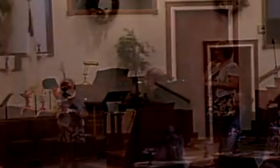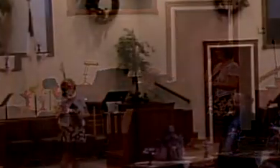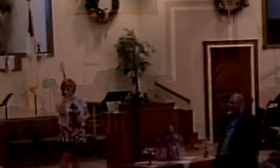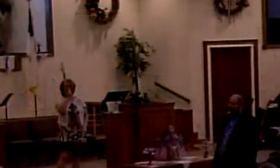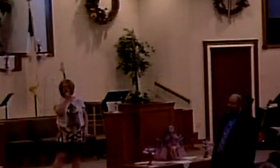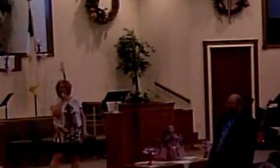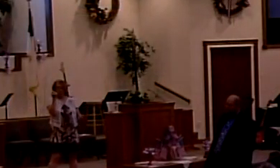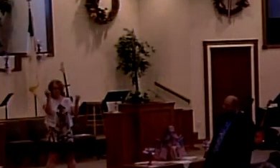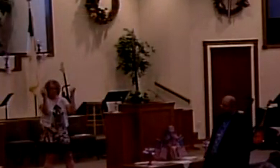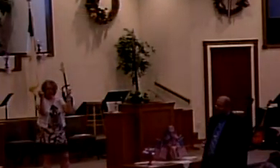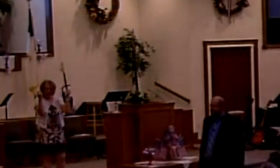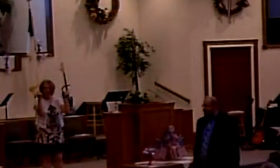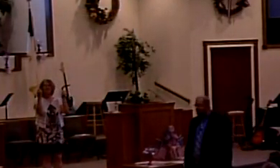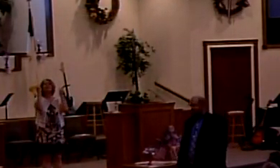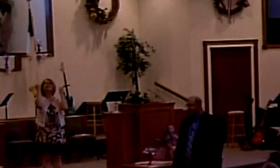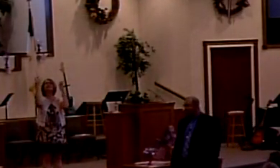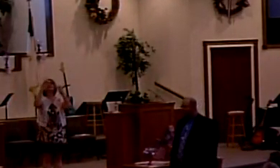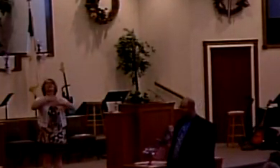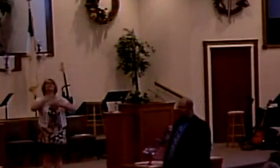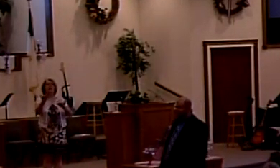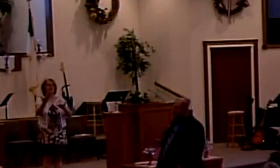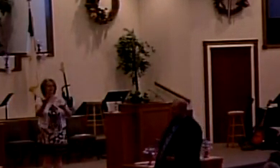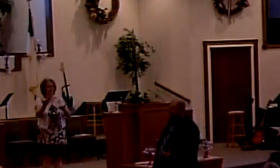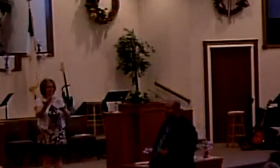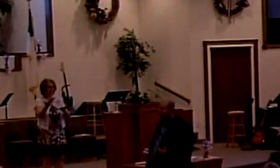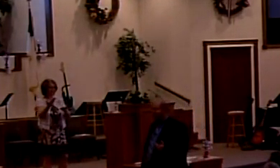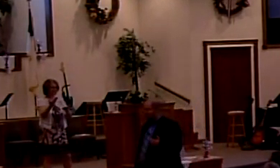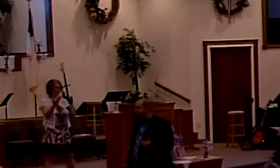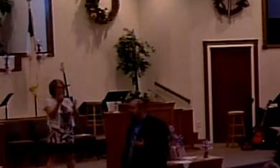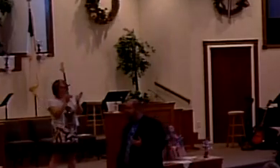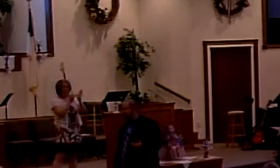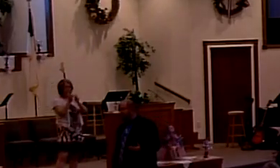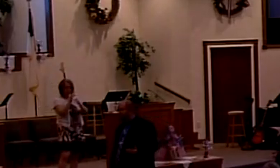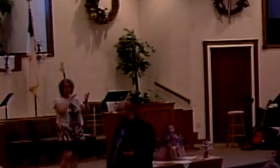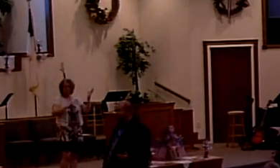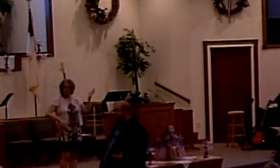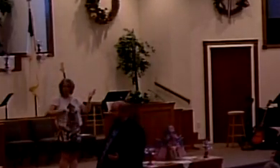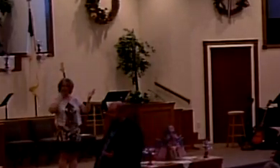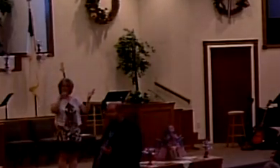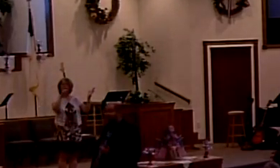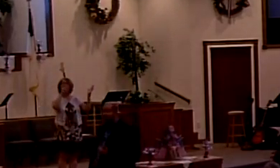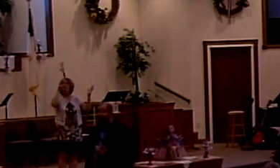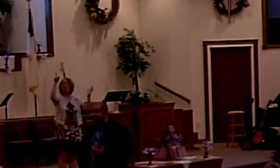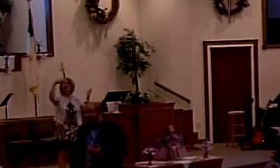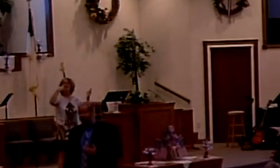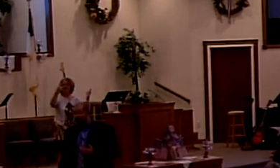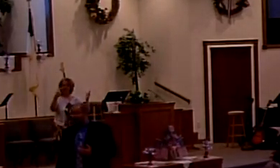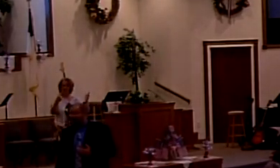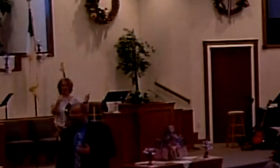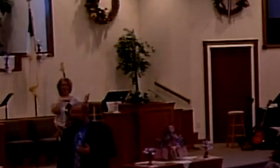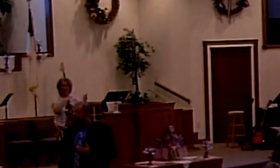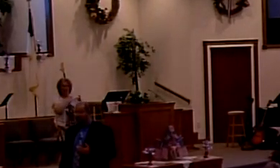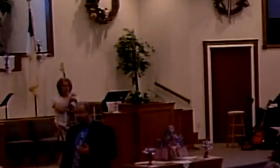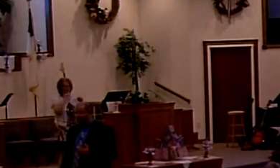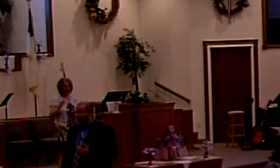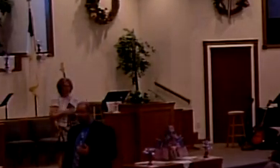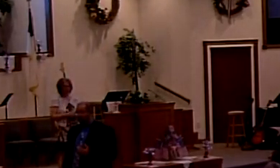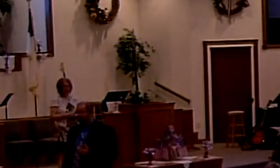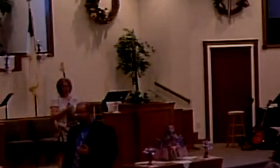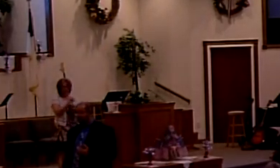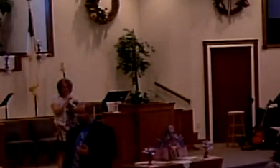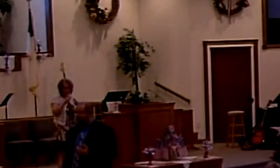mouth, what? That Jesus Christ is who Jesus Christ says he is, then we can be saved. Saved